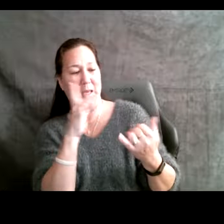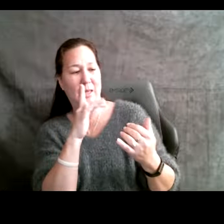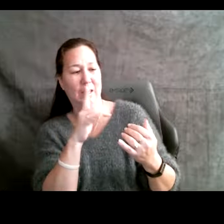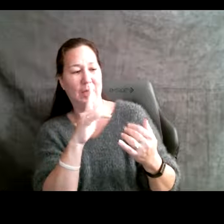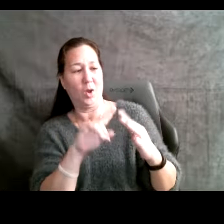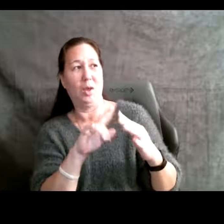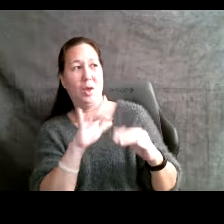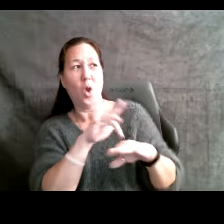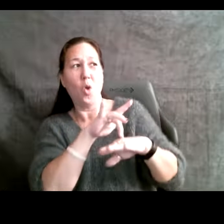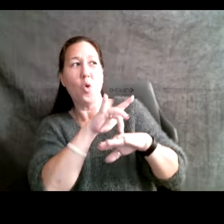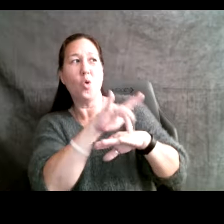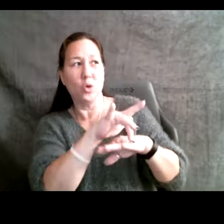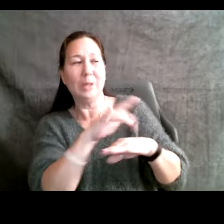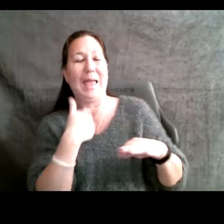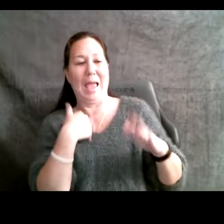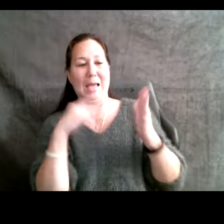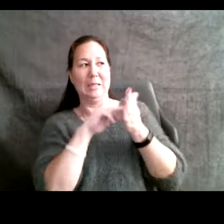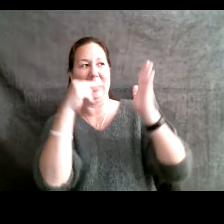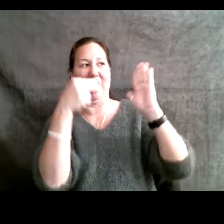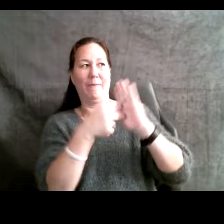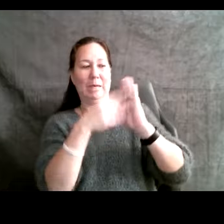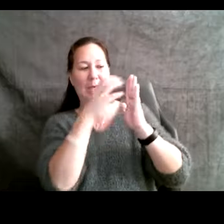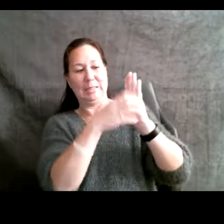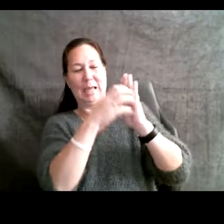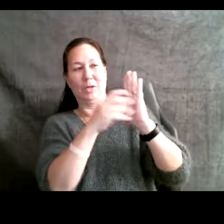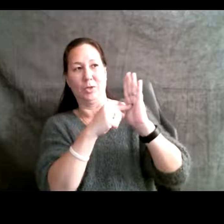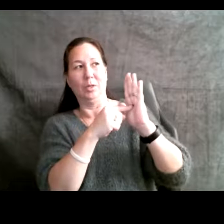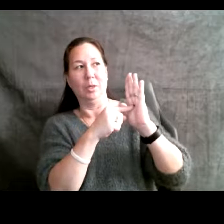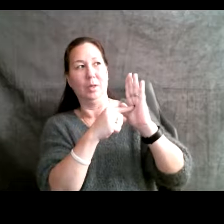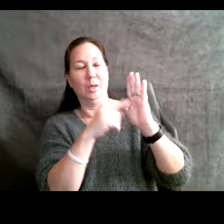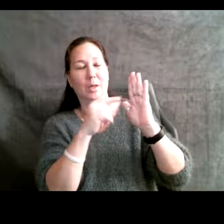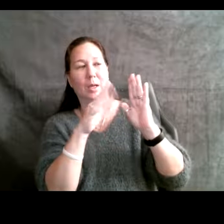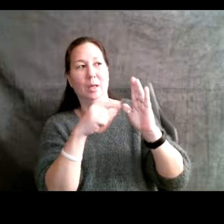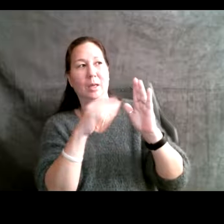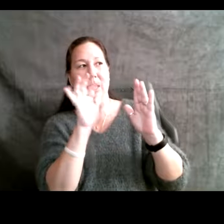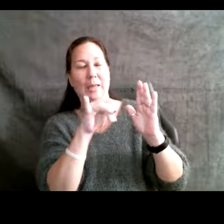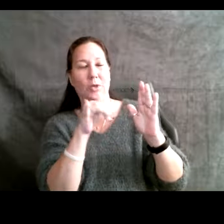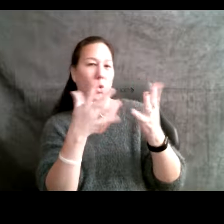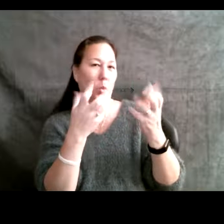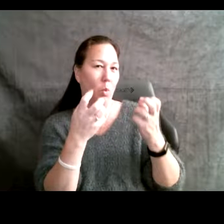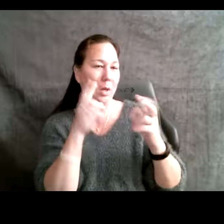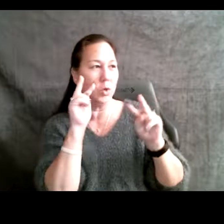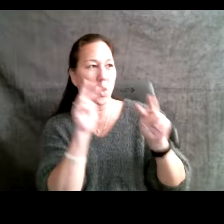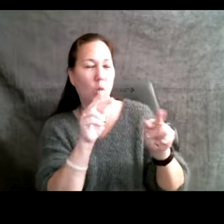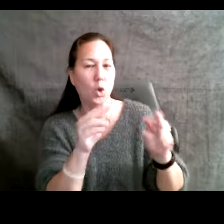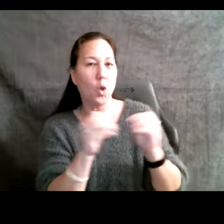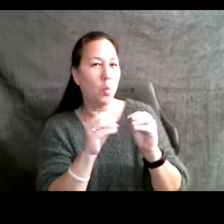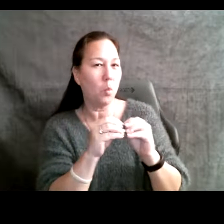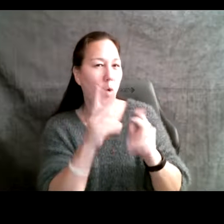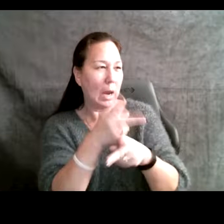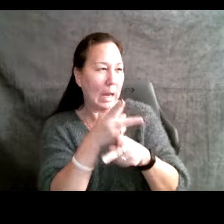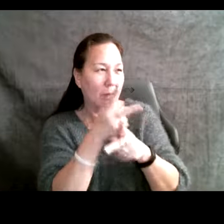has a definition section. So at a minimum, that will be something that we'll want to look more carefully at and sort of see how does